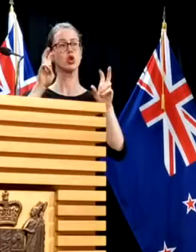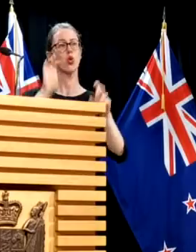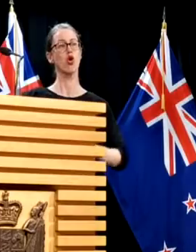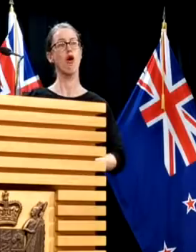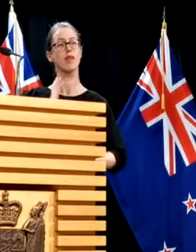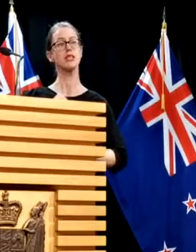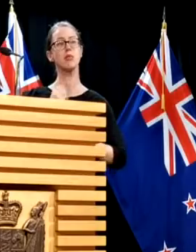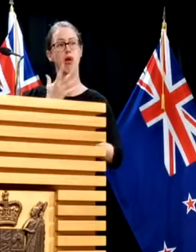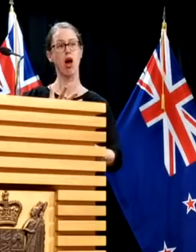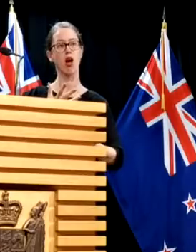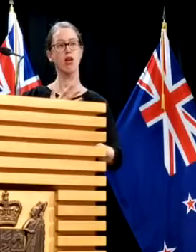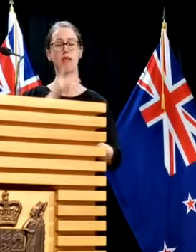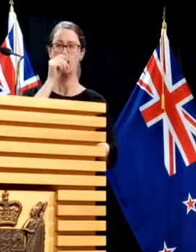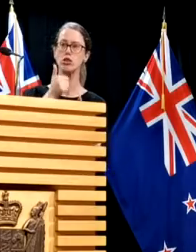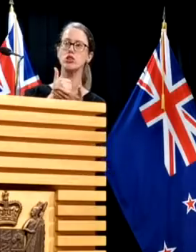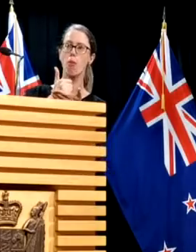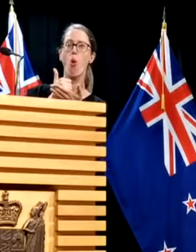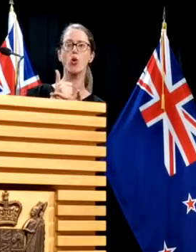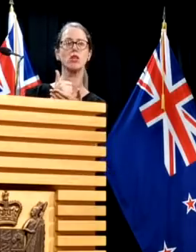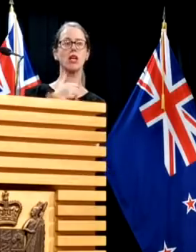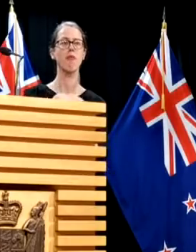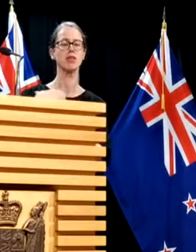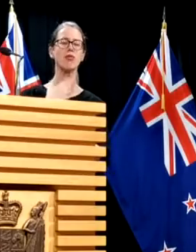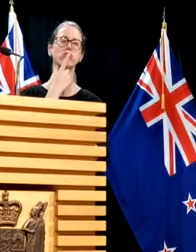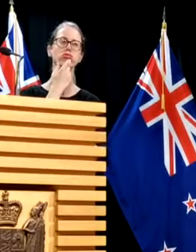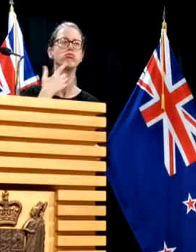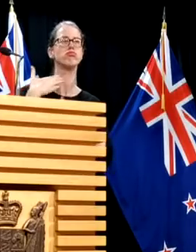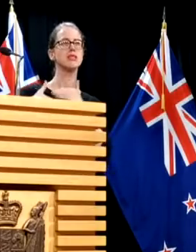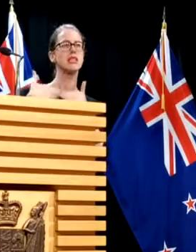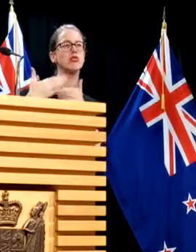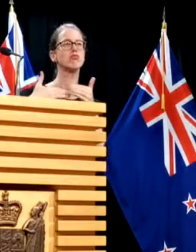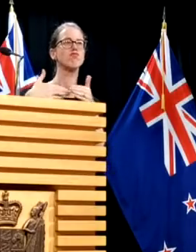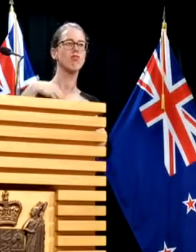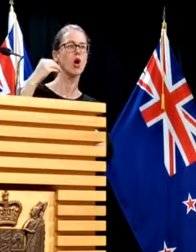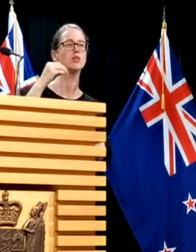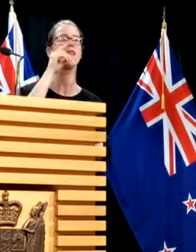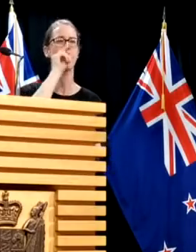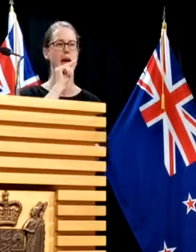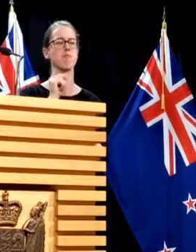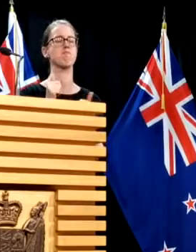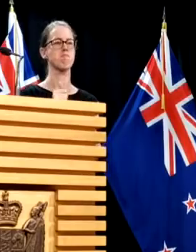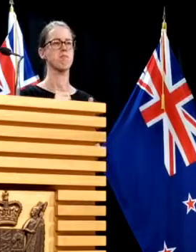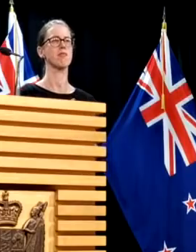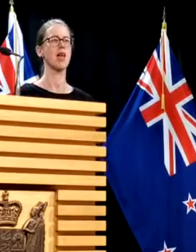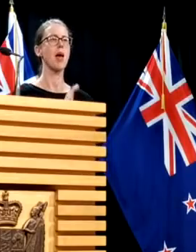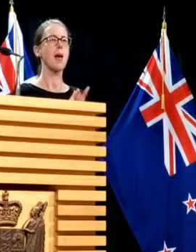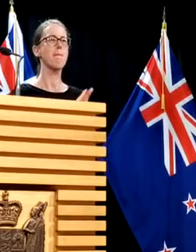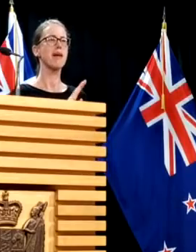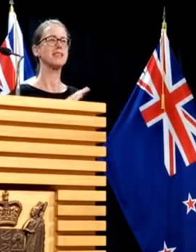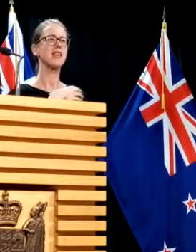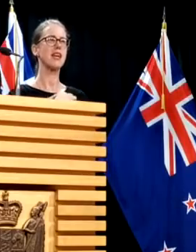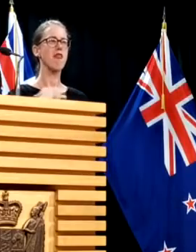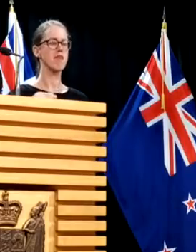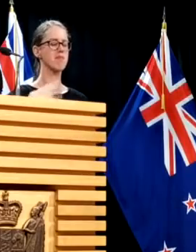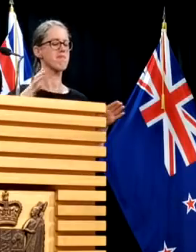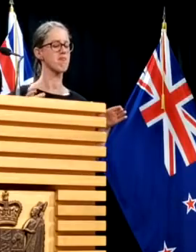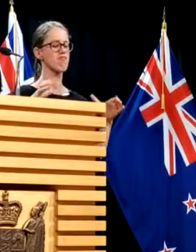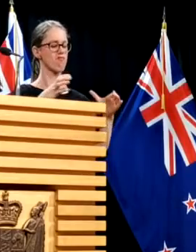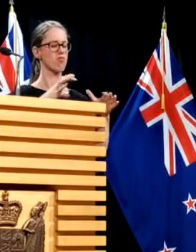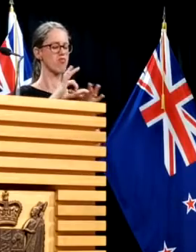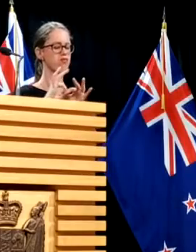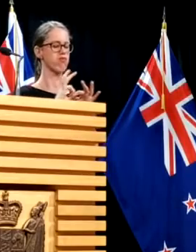and supporting the government on procedural motions. This has the effect of strengthening the government's